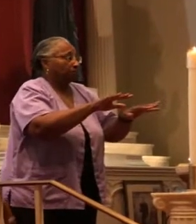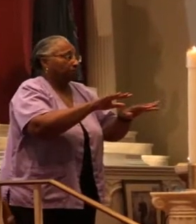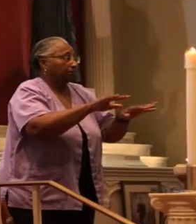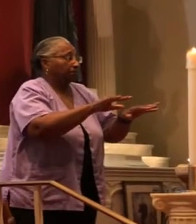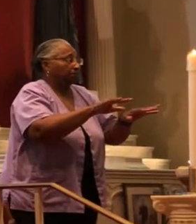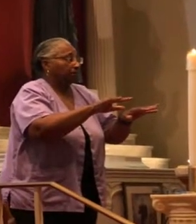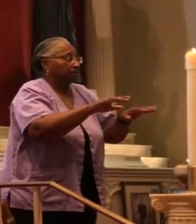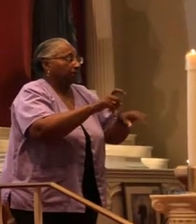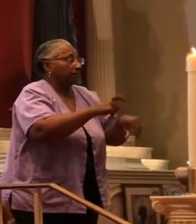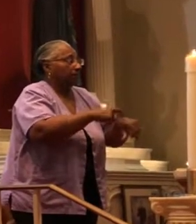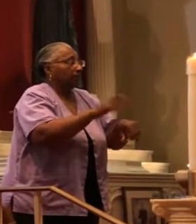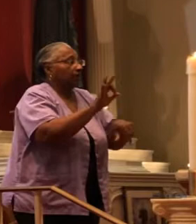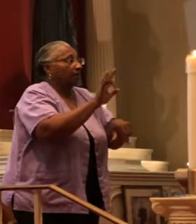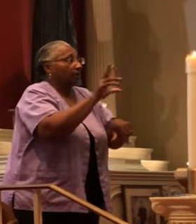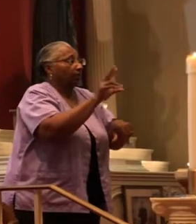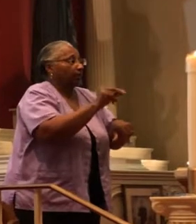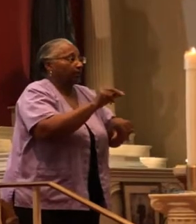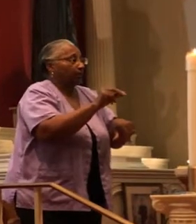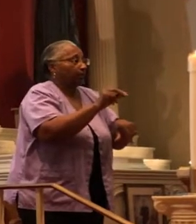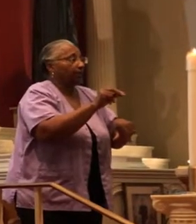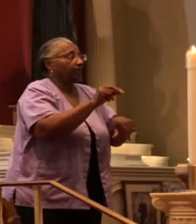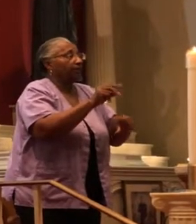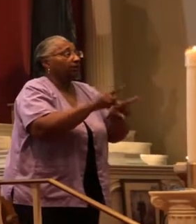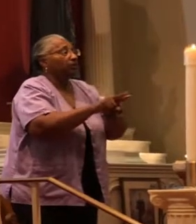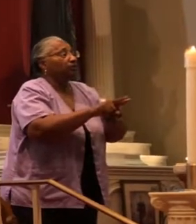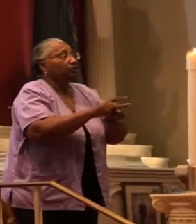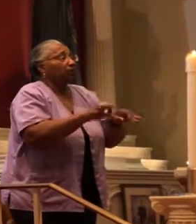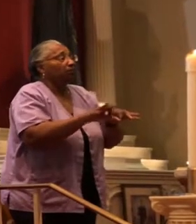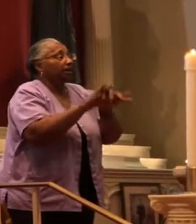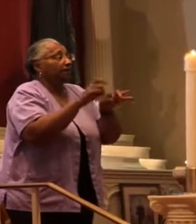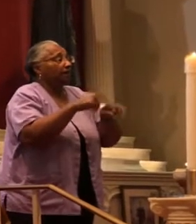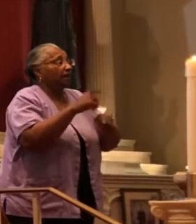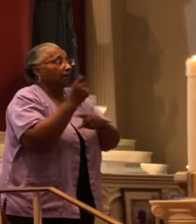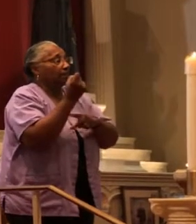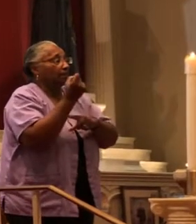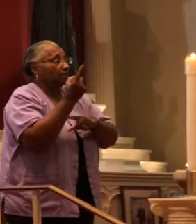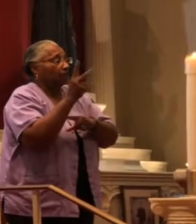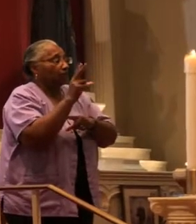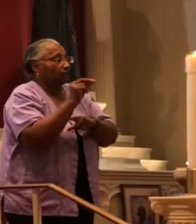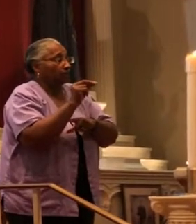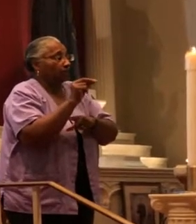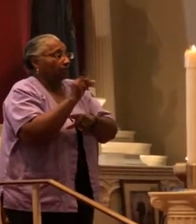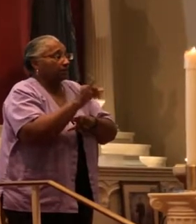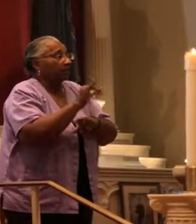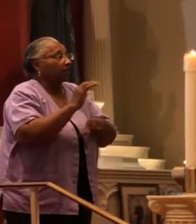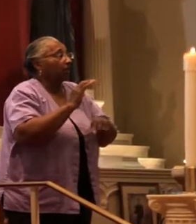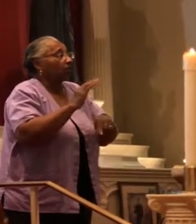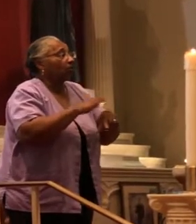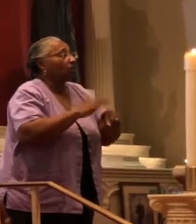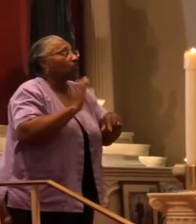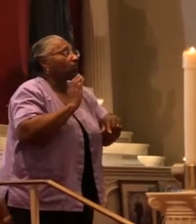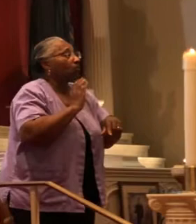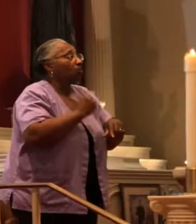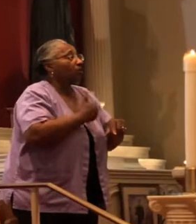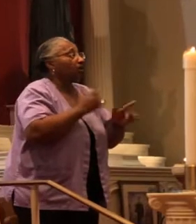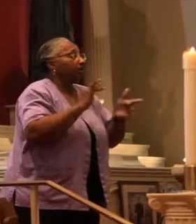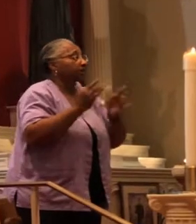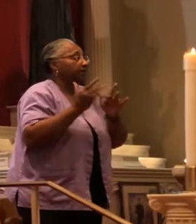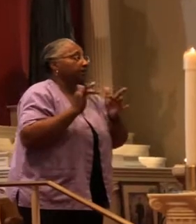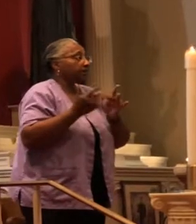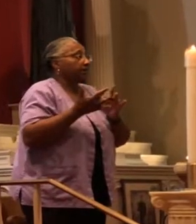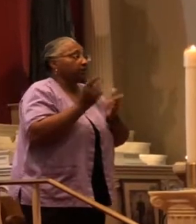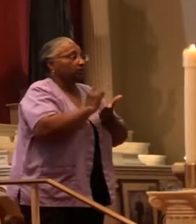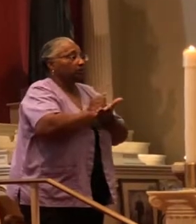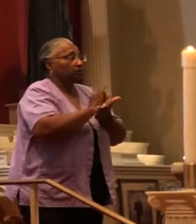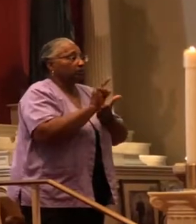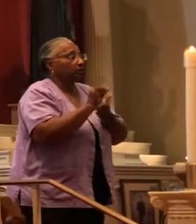9:30 and the 11:30 Mass. Those masses stay on our website the whole week, so people can access